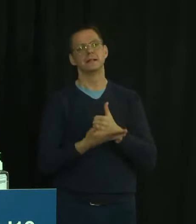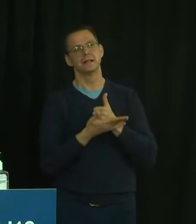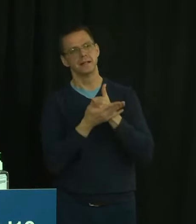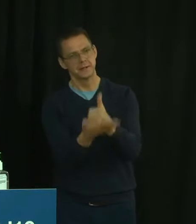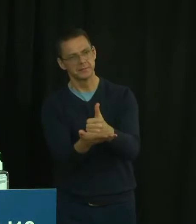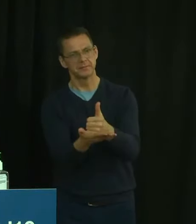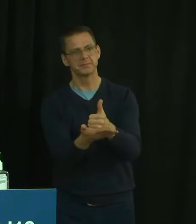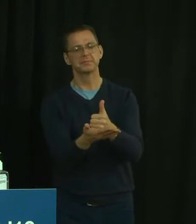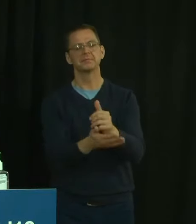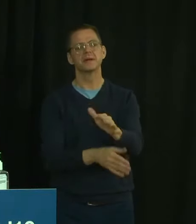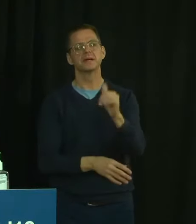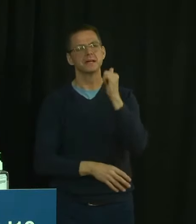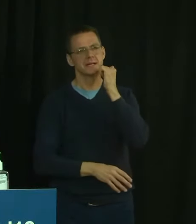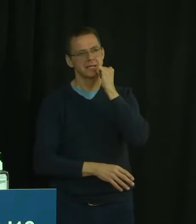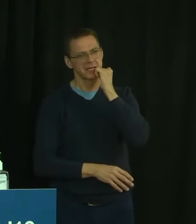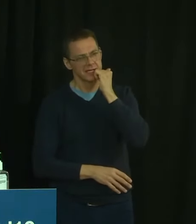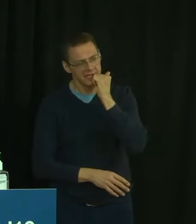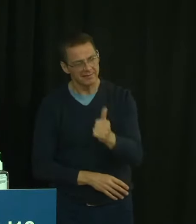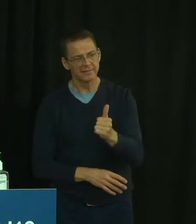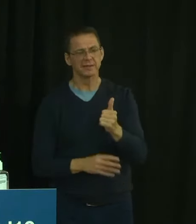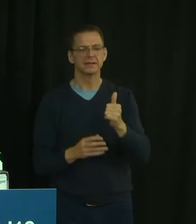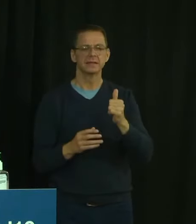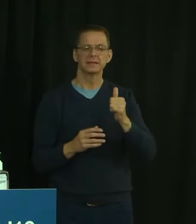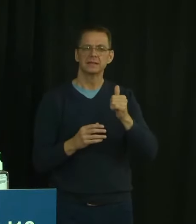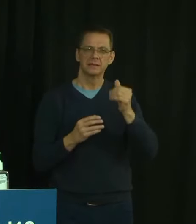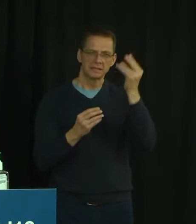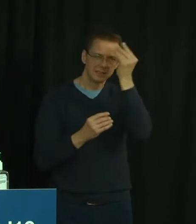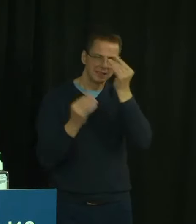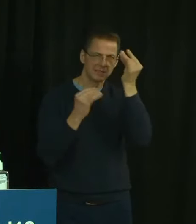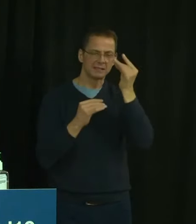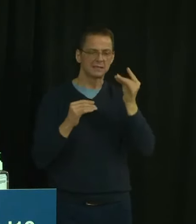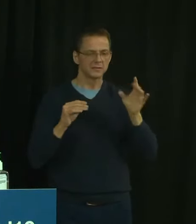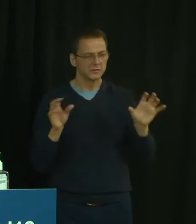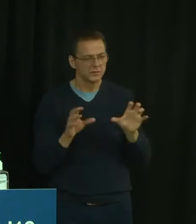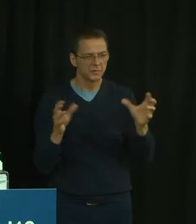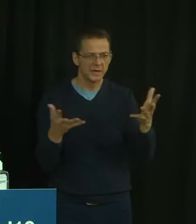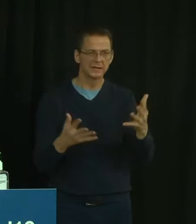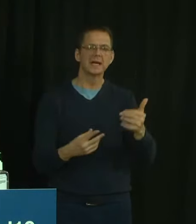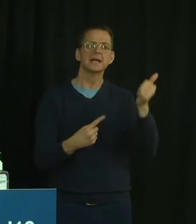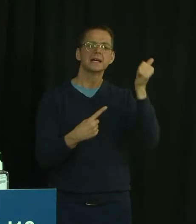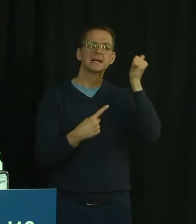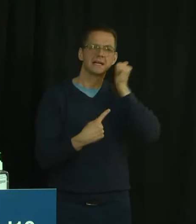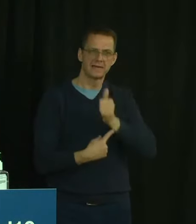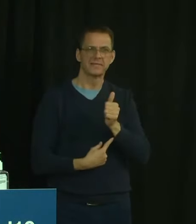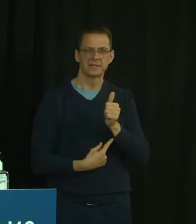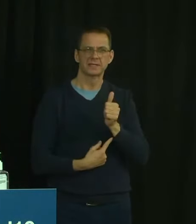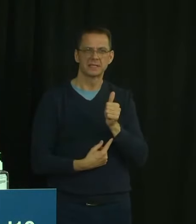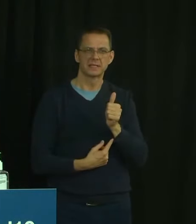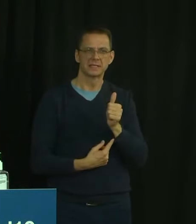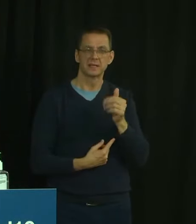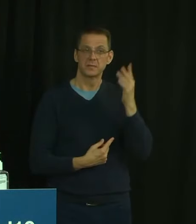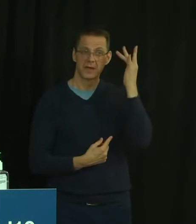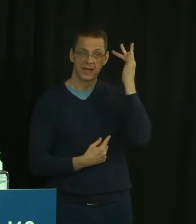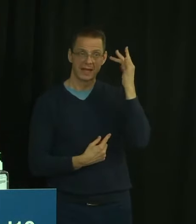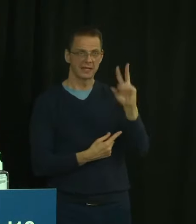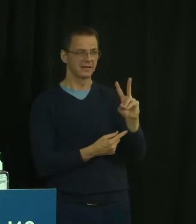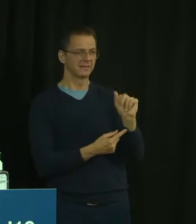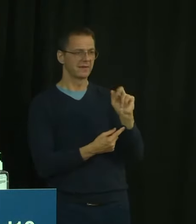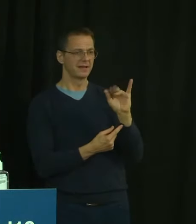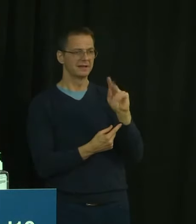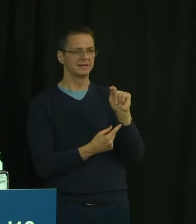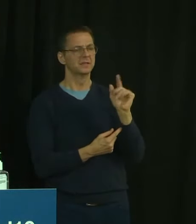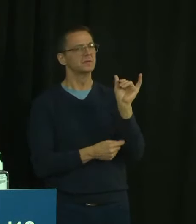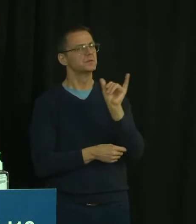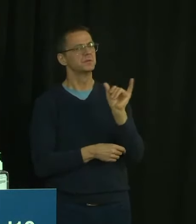in advance of when we take those decisions, when we do those actions, because these variants of concern can spread very quickly and